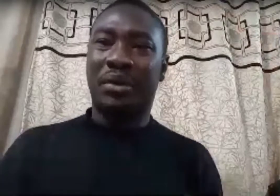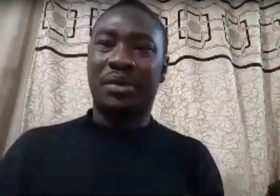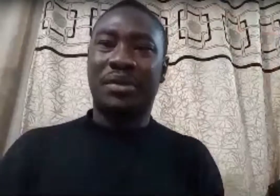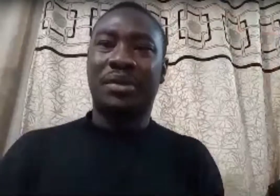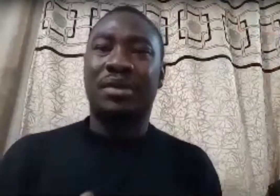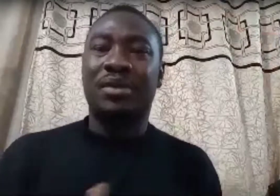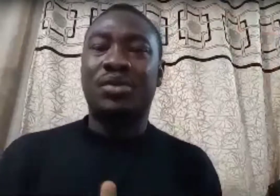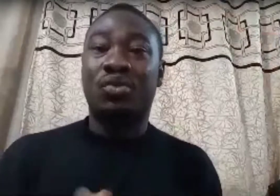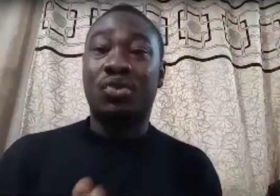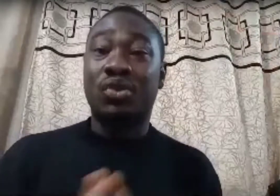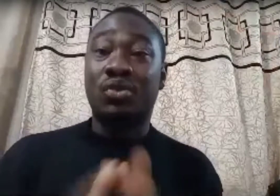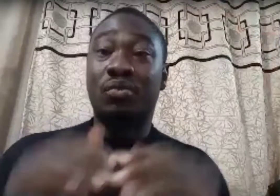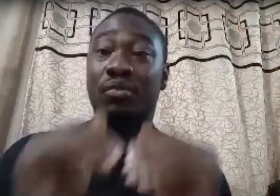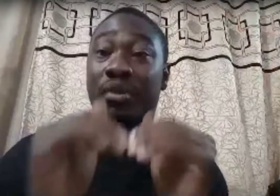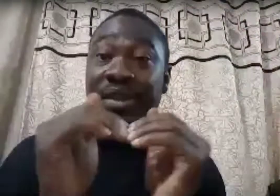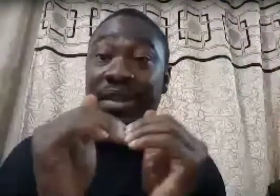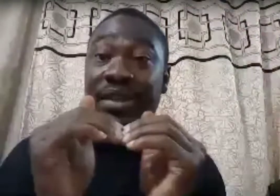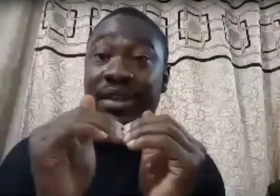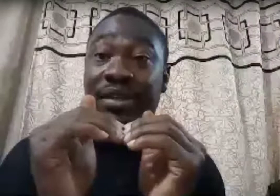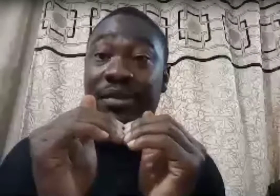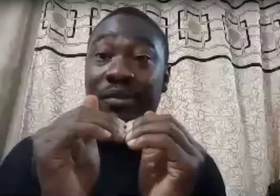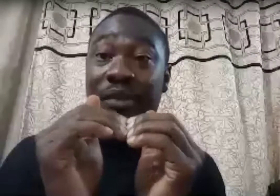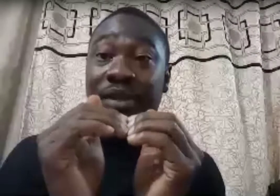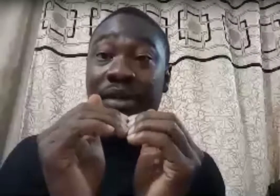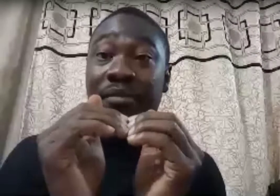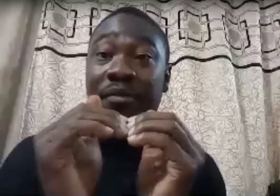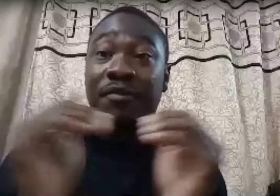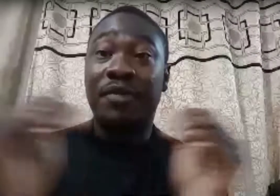with figures. That's all.